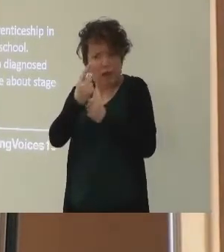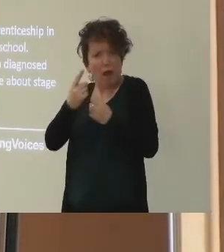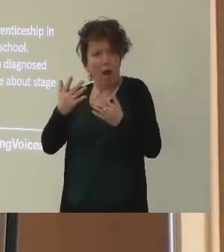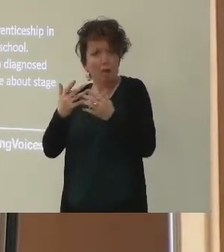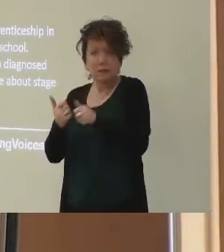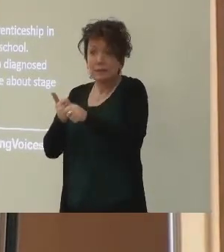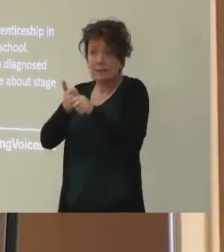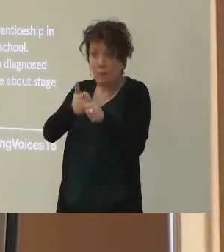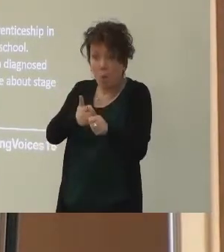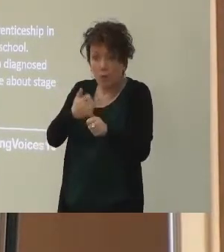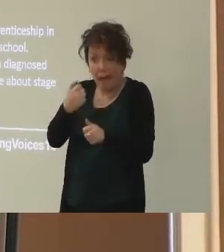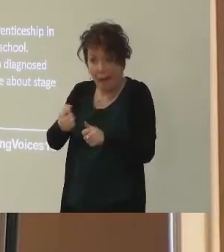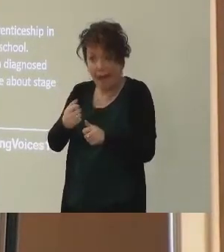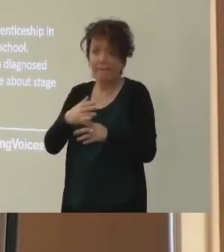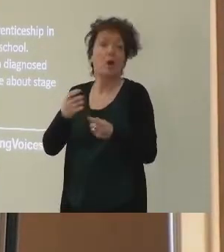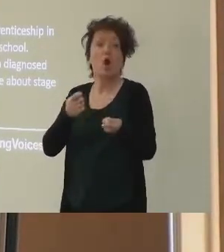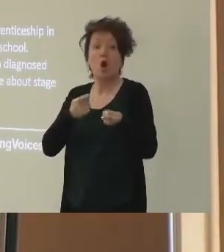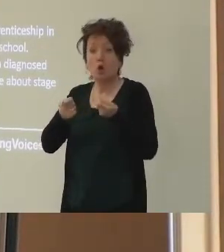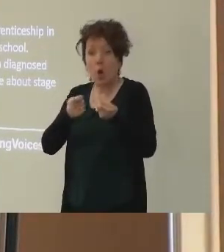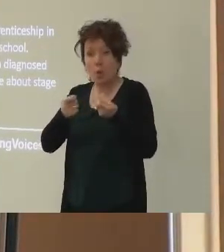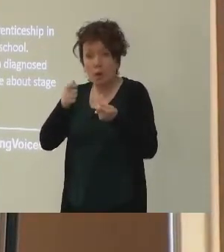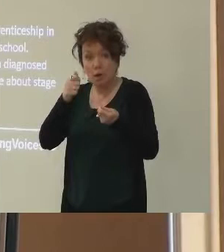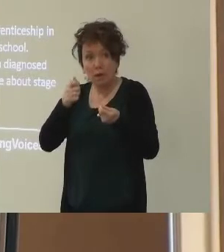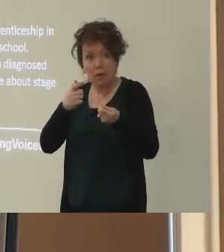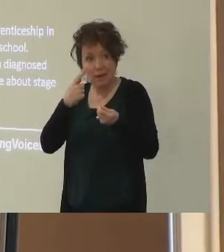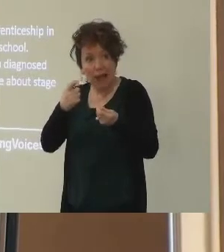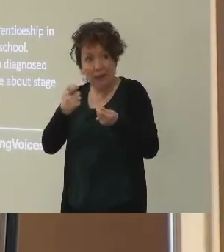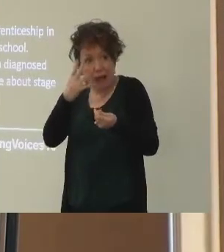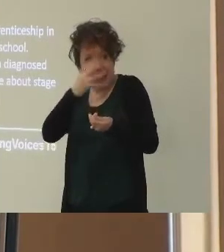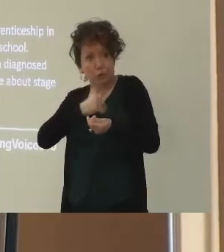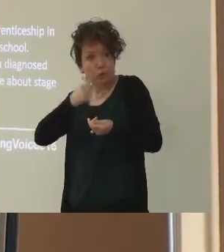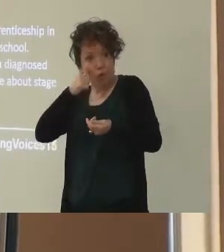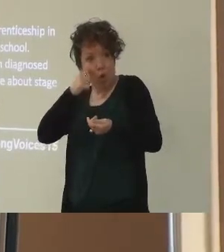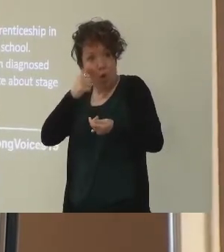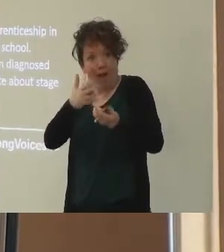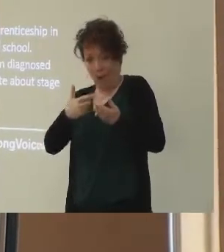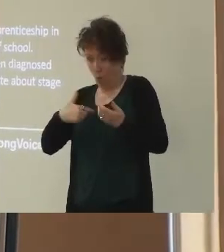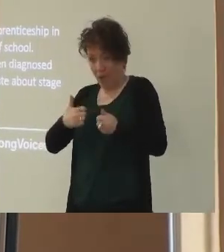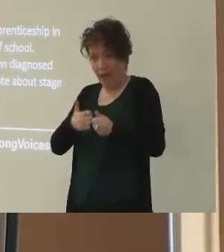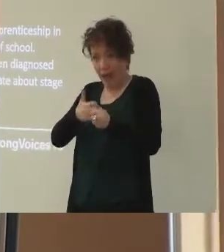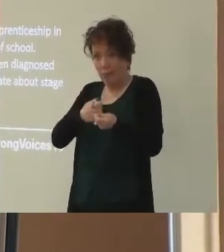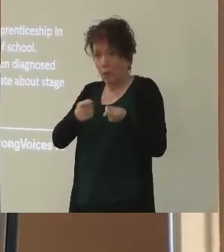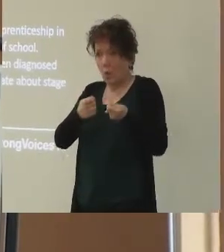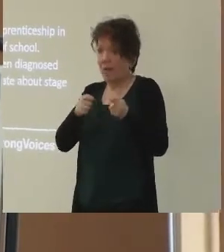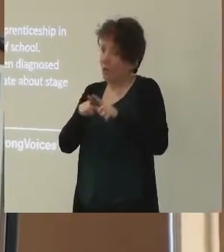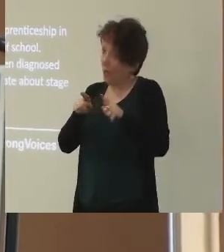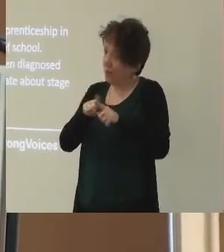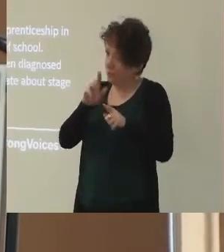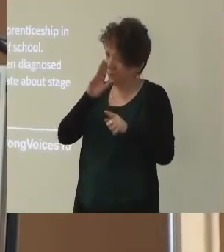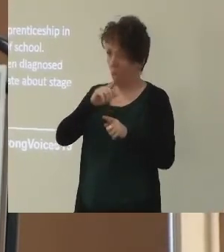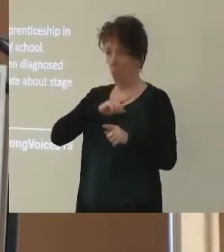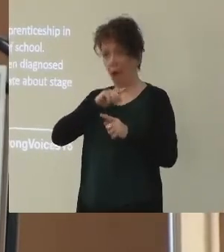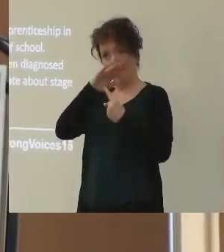any coping strategies that they're able to share with you? But also for them to understand why it's important that you need to know